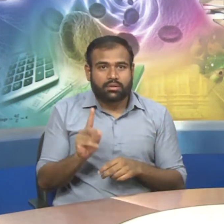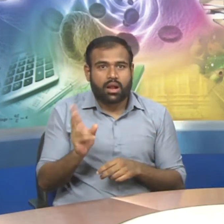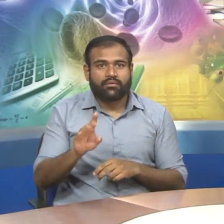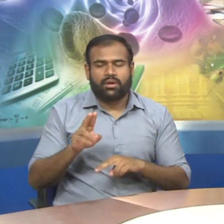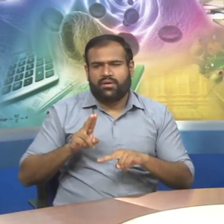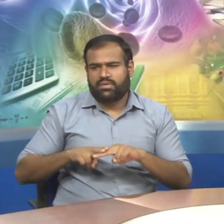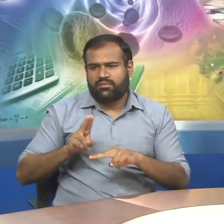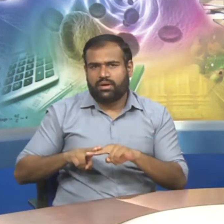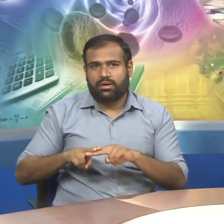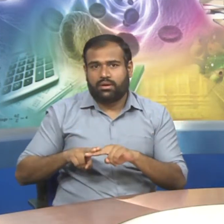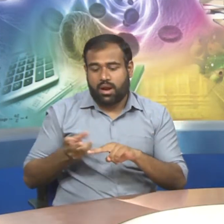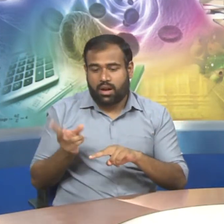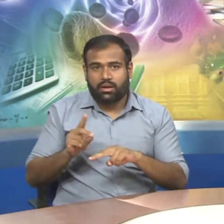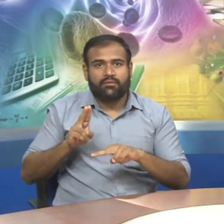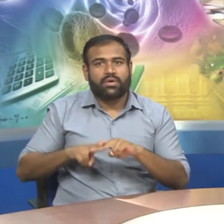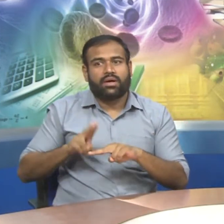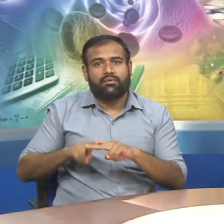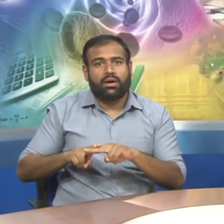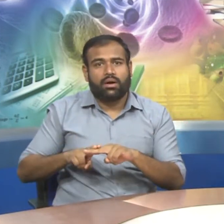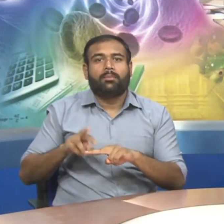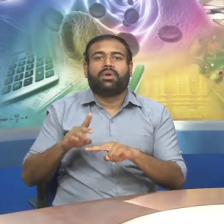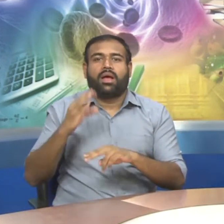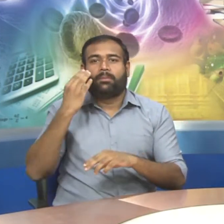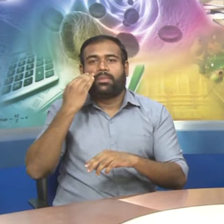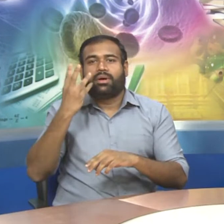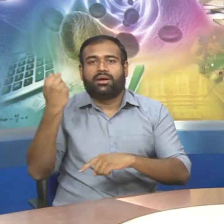So repetition of sign will